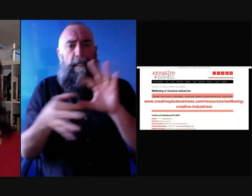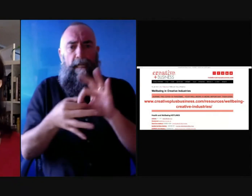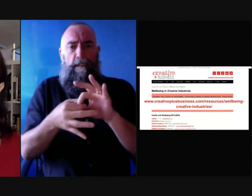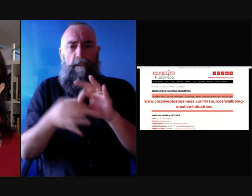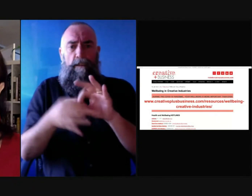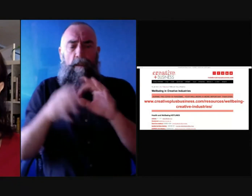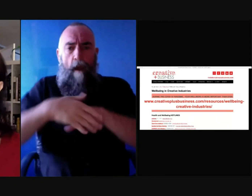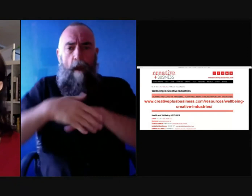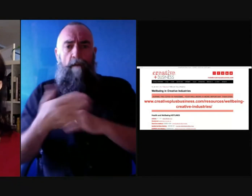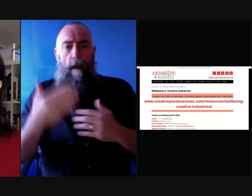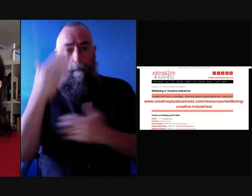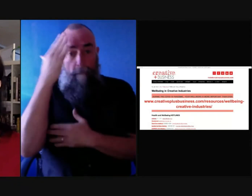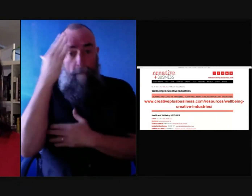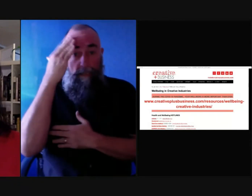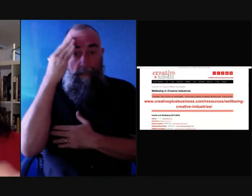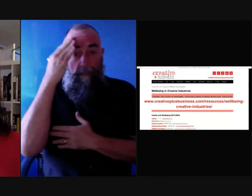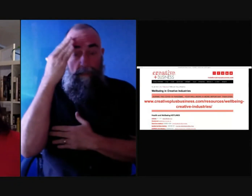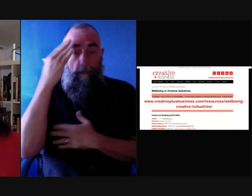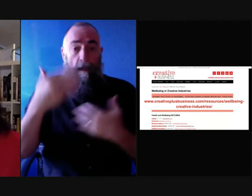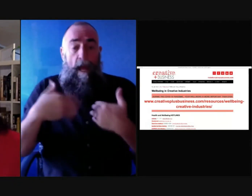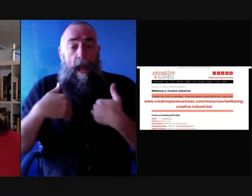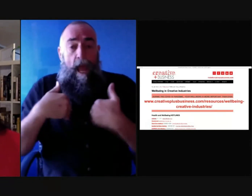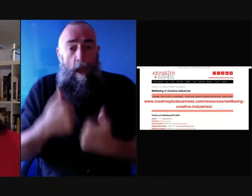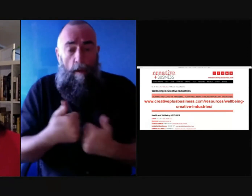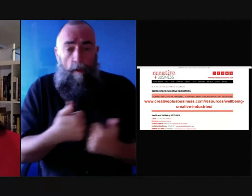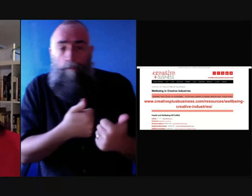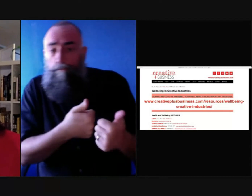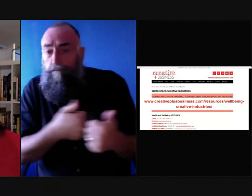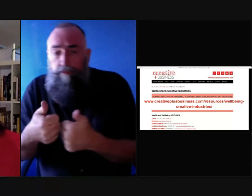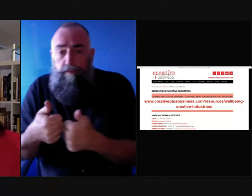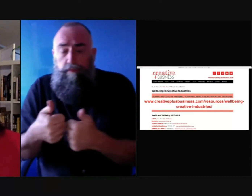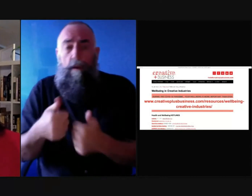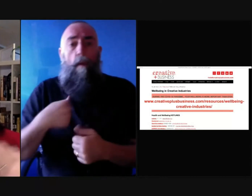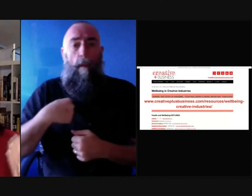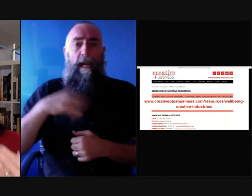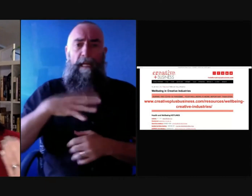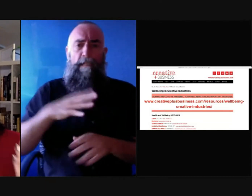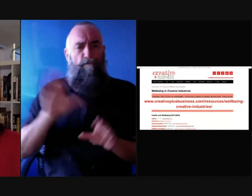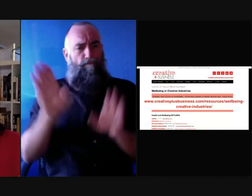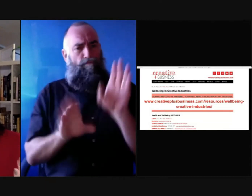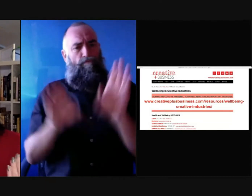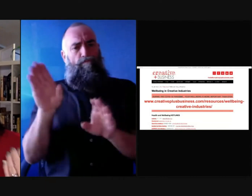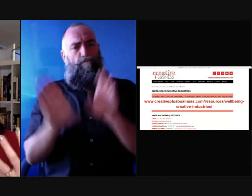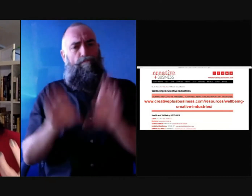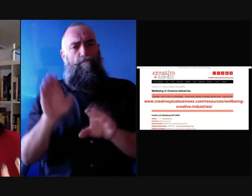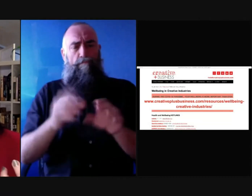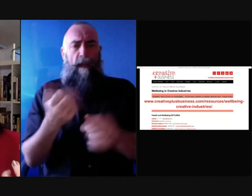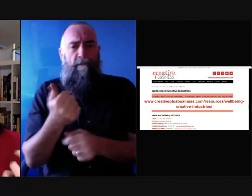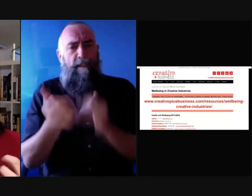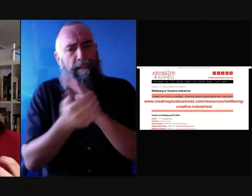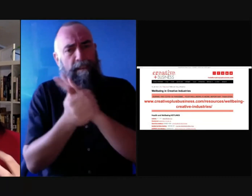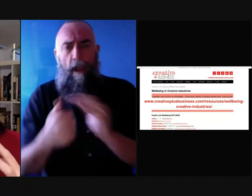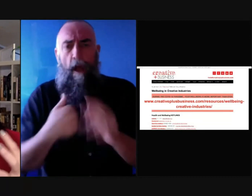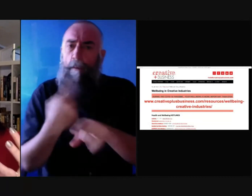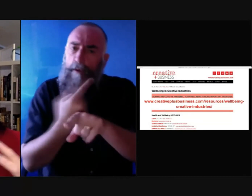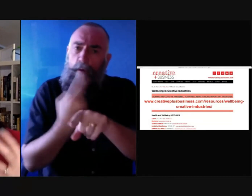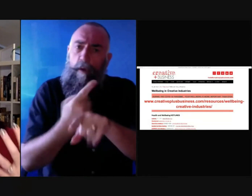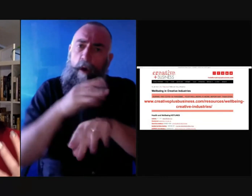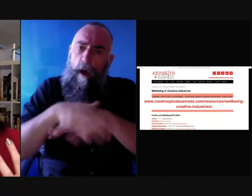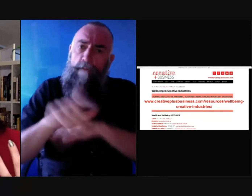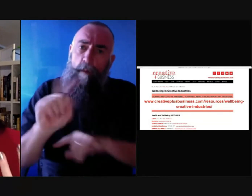emotional well-being and the ability to be creative. And I'm not just talking about creative in